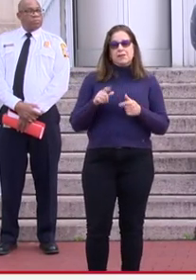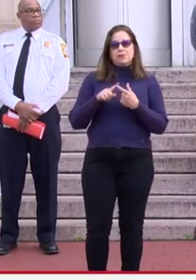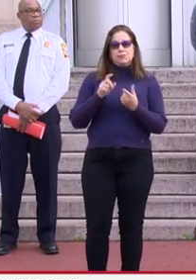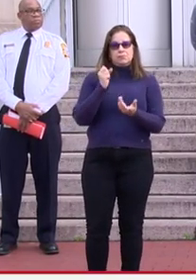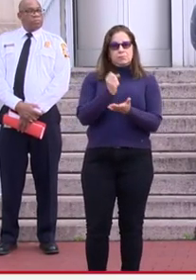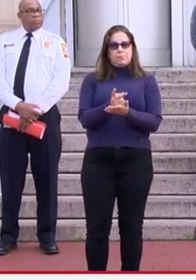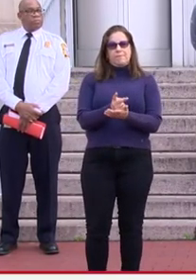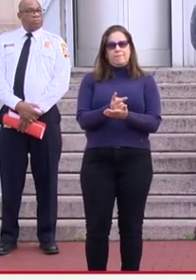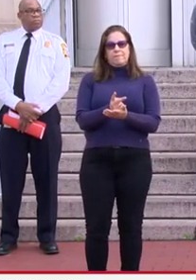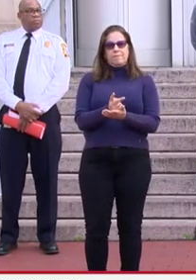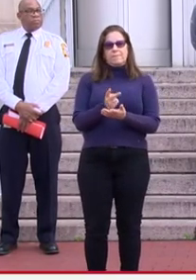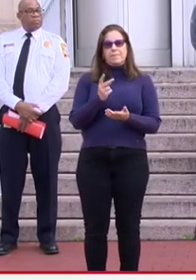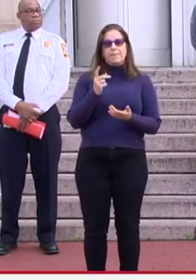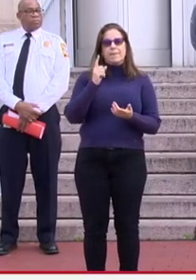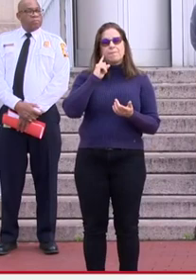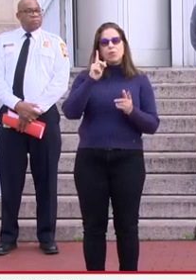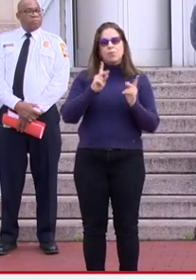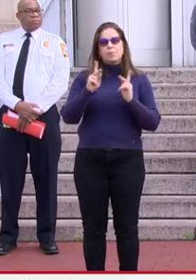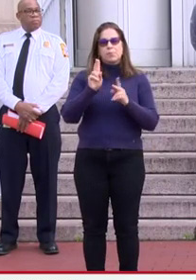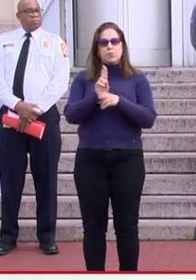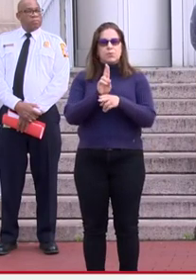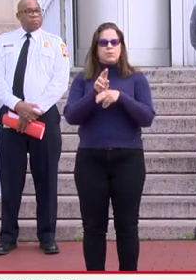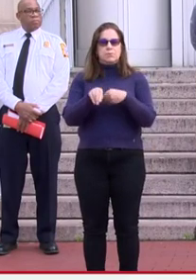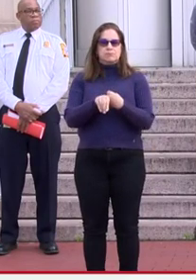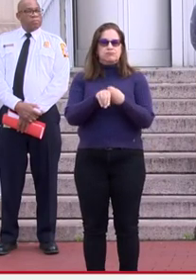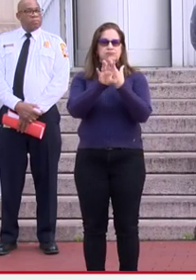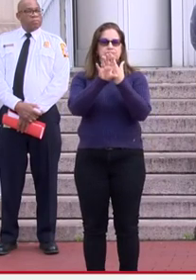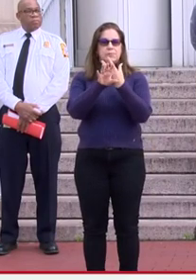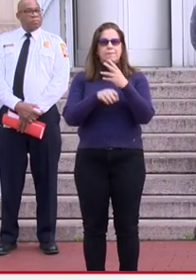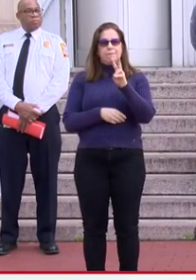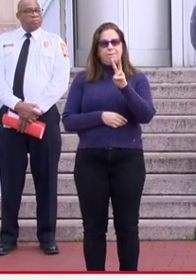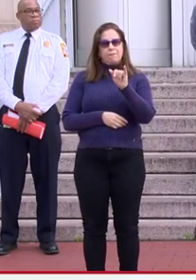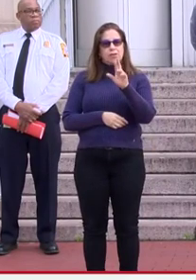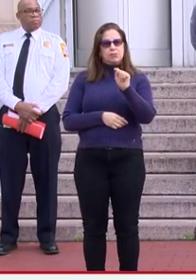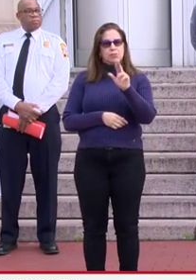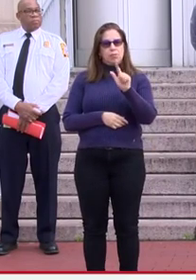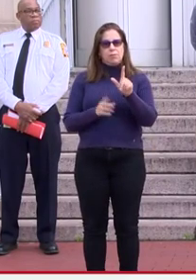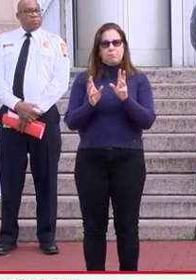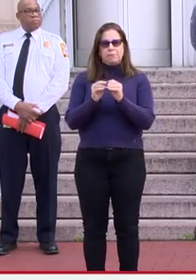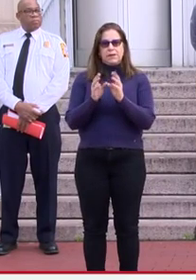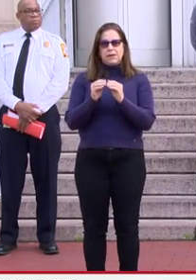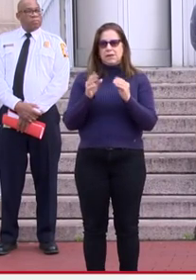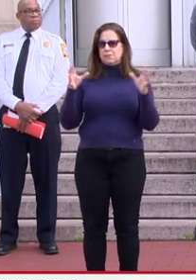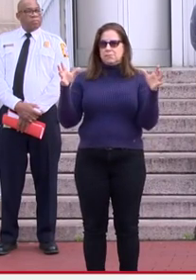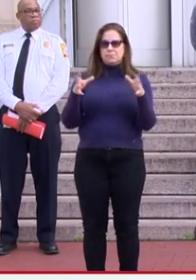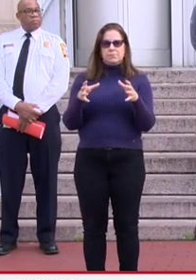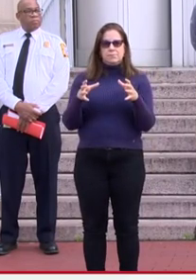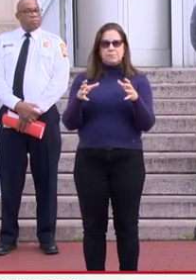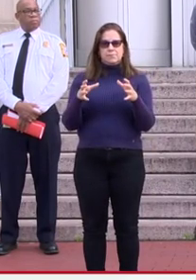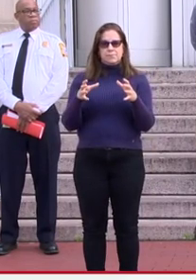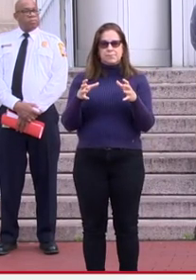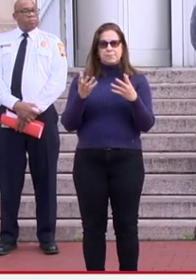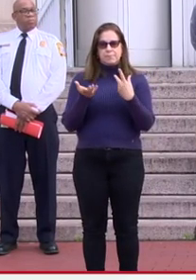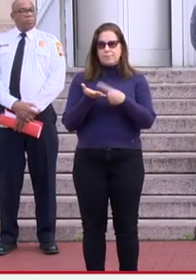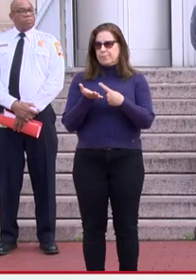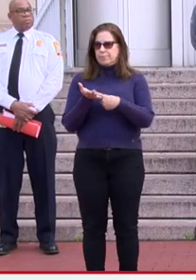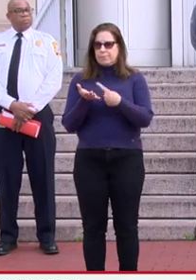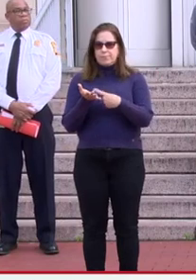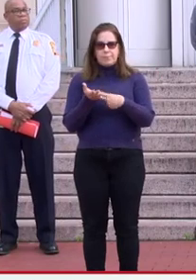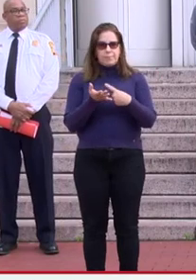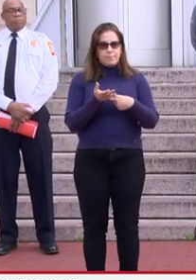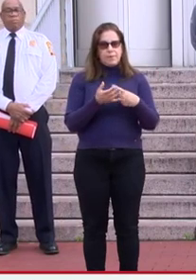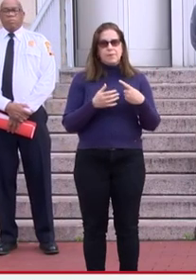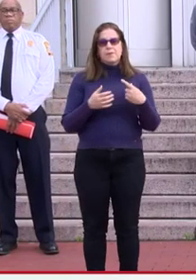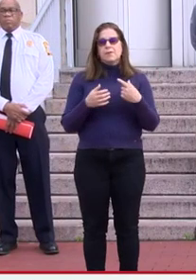legislation because there may be additional things that we need to go back to them before they go back into regular